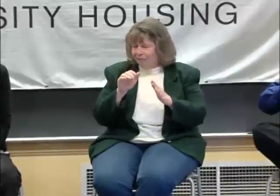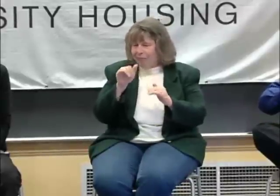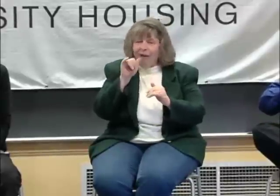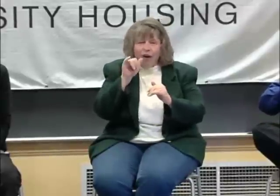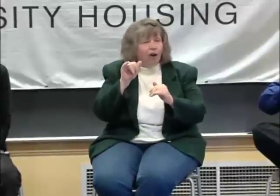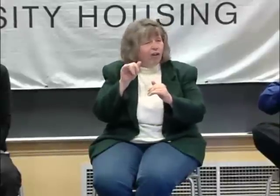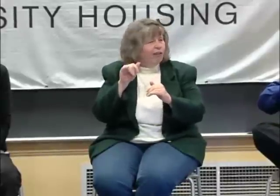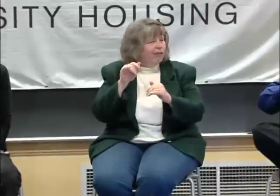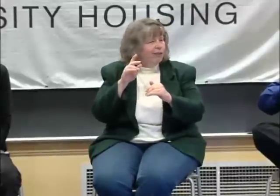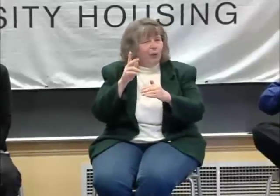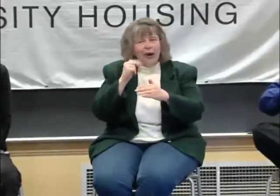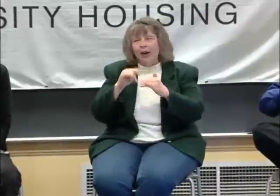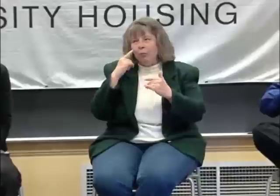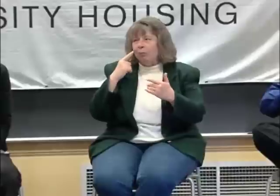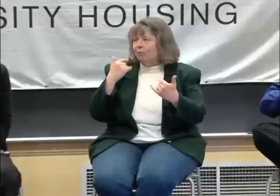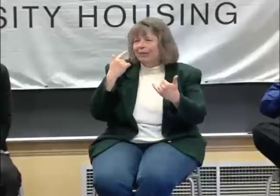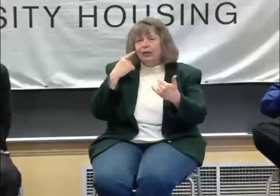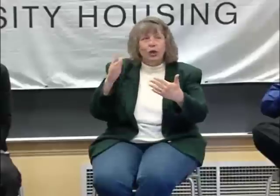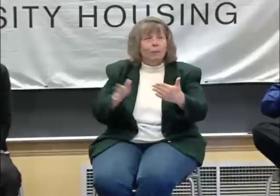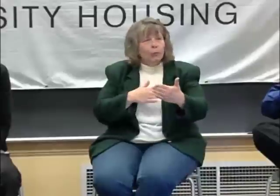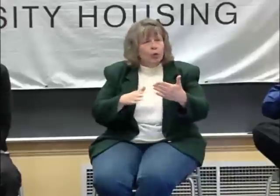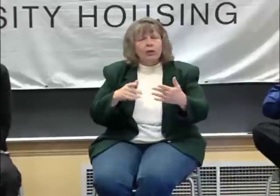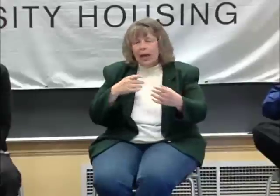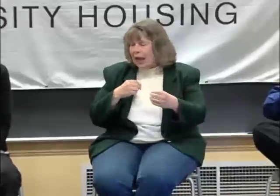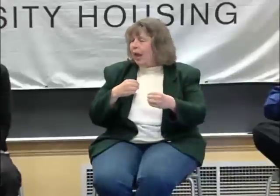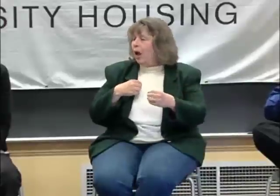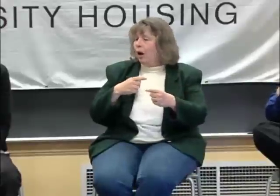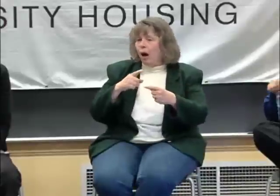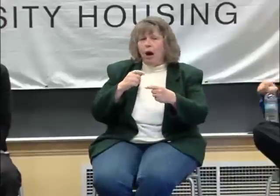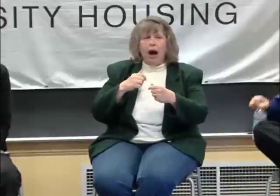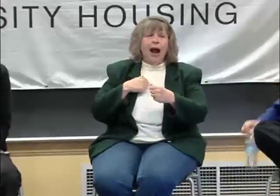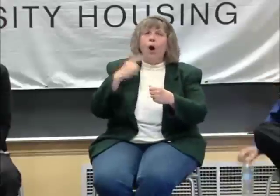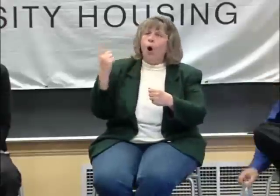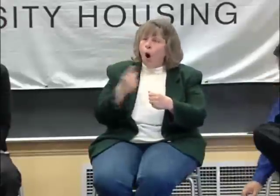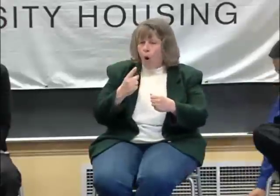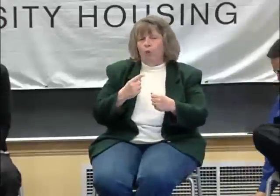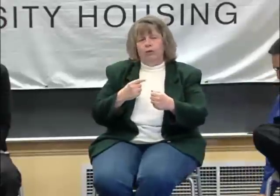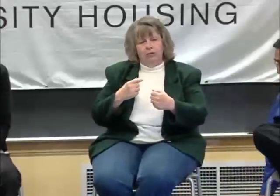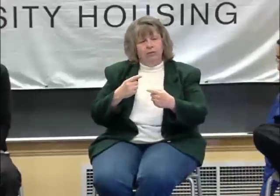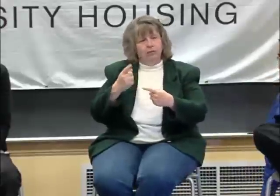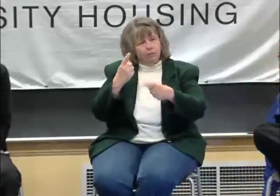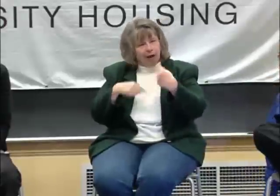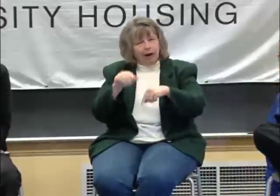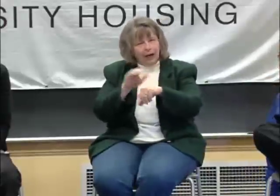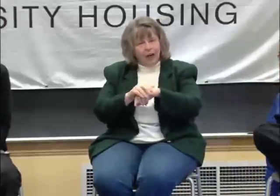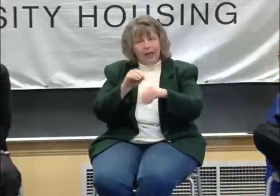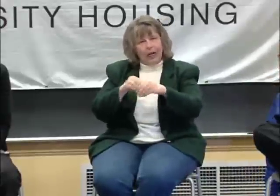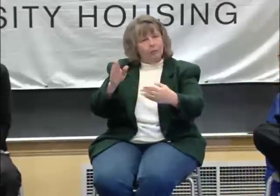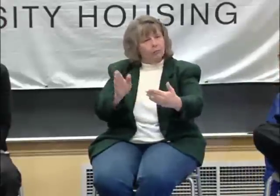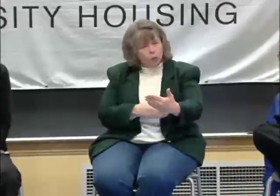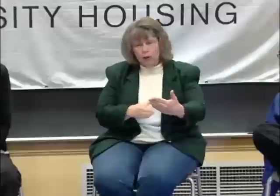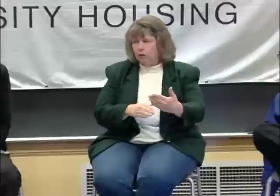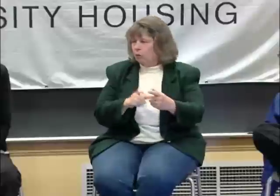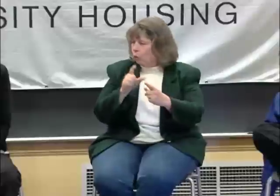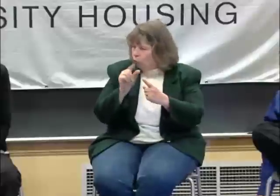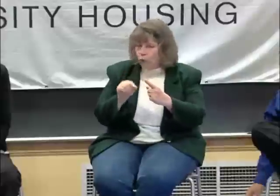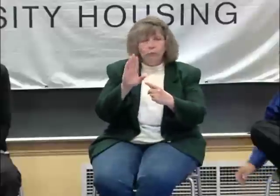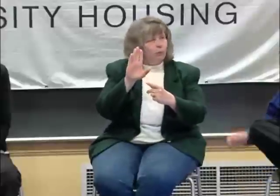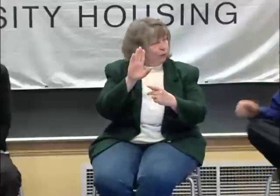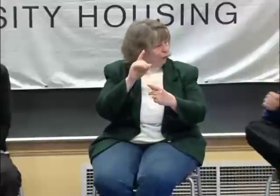was a very small bar, and people would go and listen to music, and you would always know that